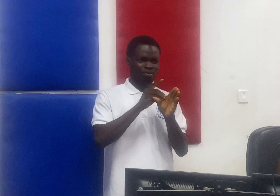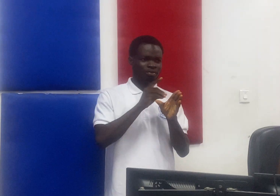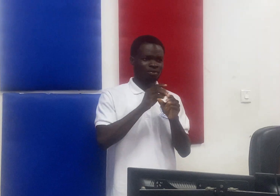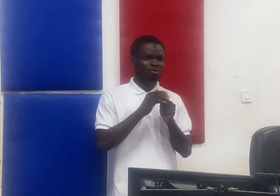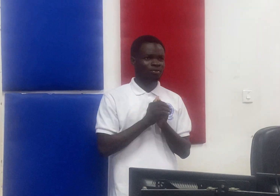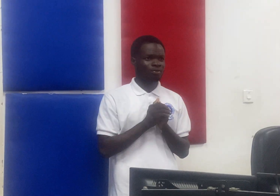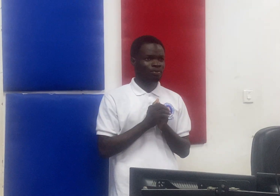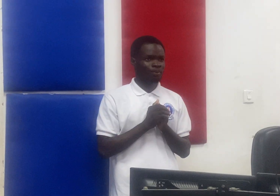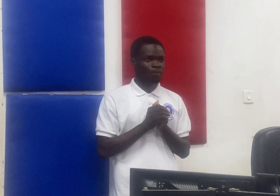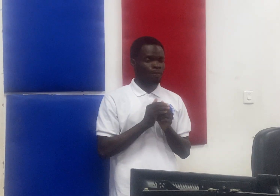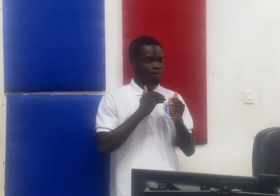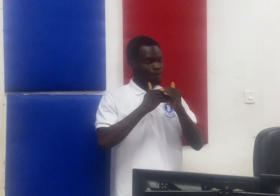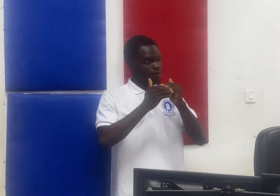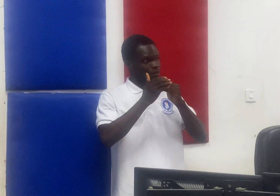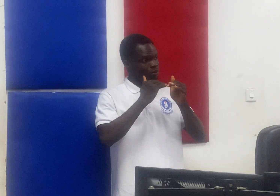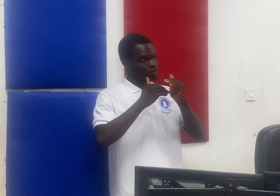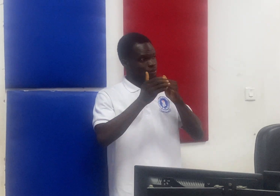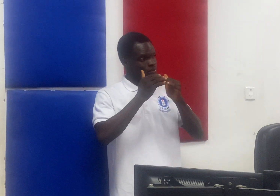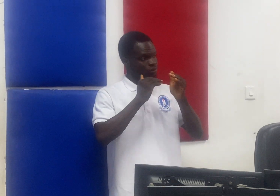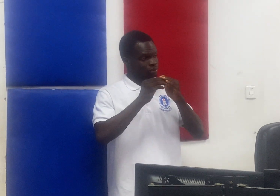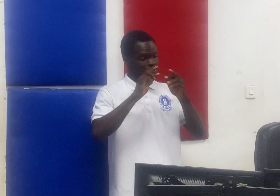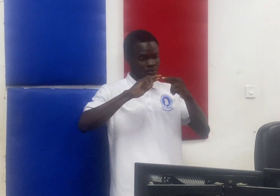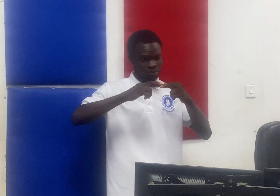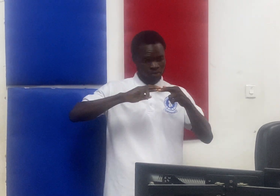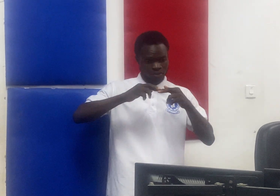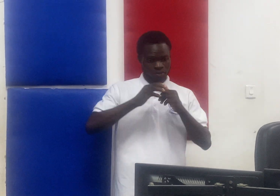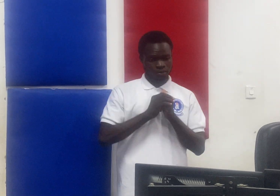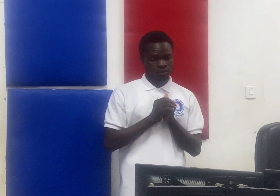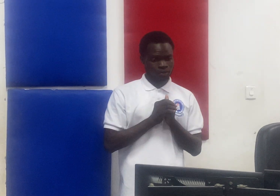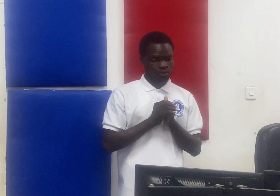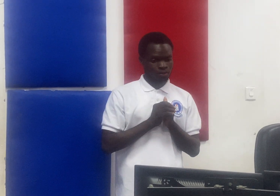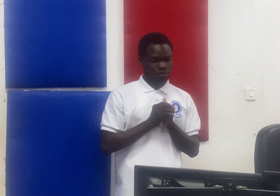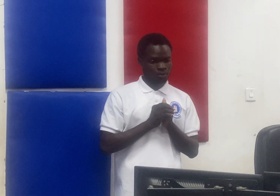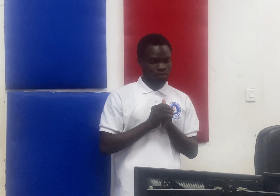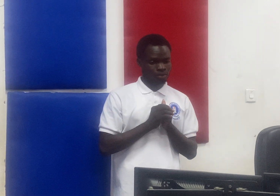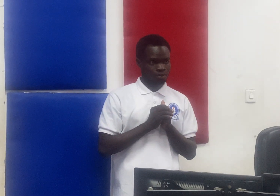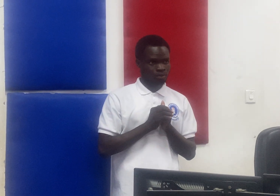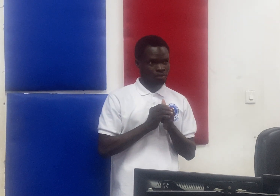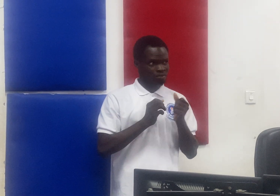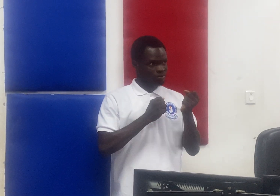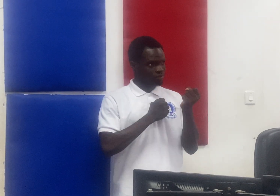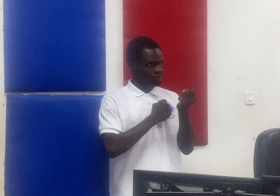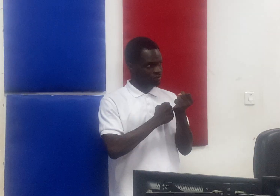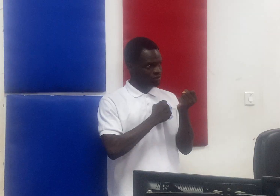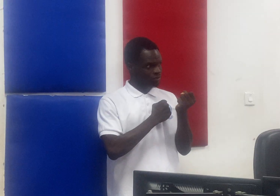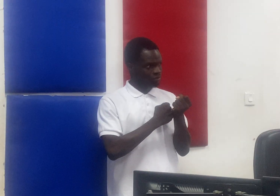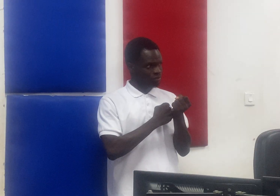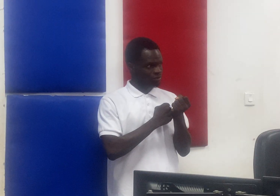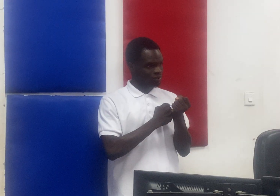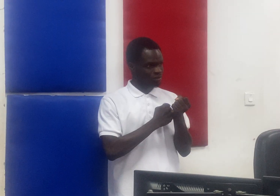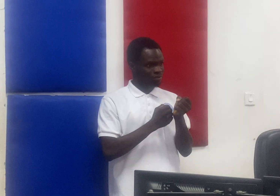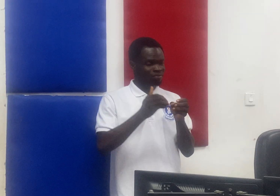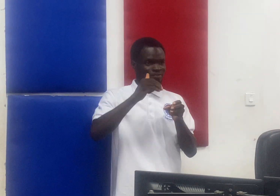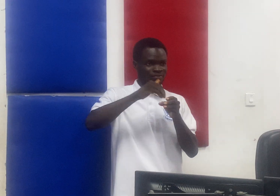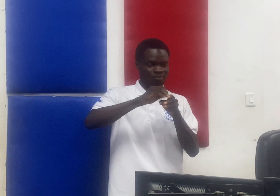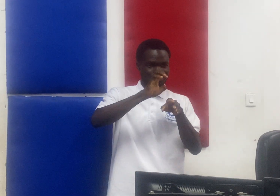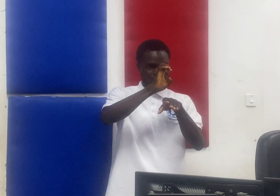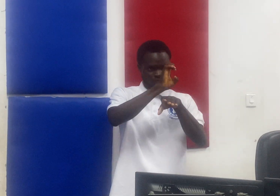in building a healthy relationship by supporting them in employment. Okay. They have to assist them